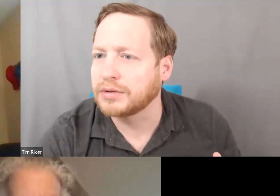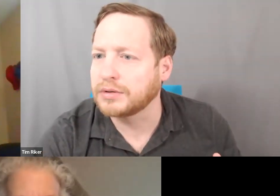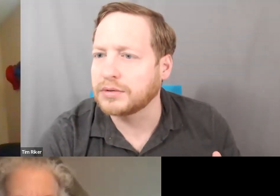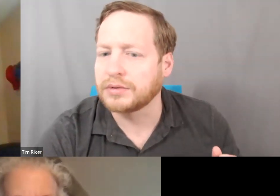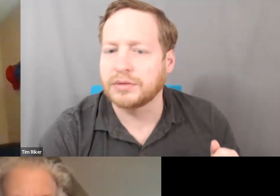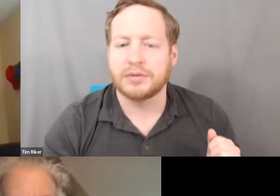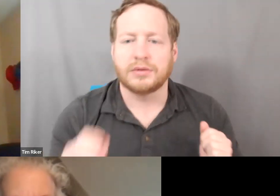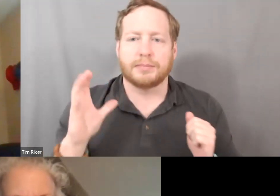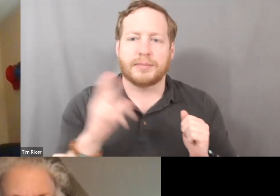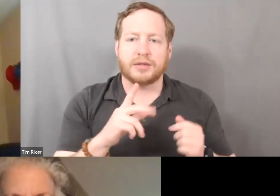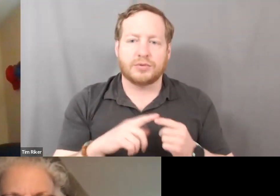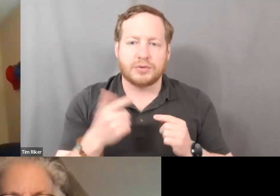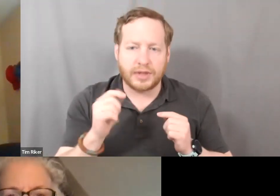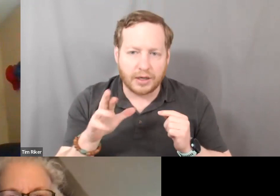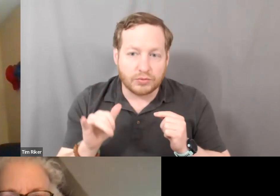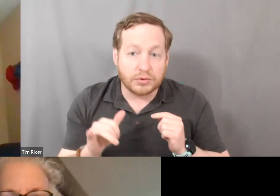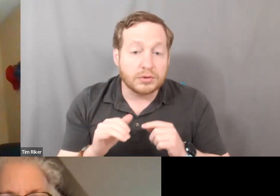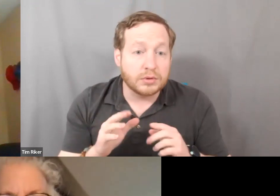are.